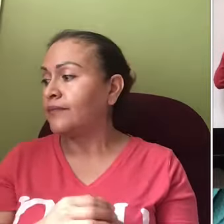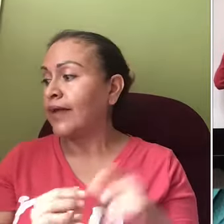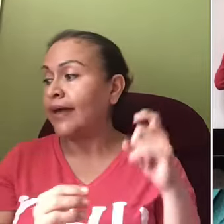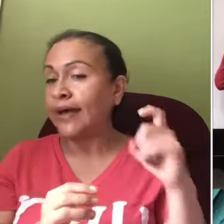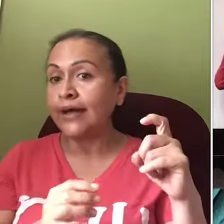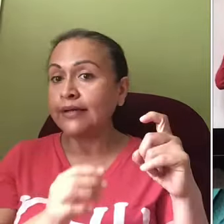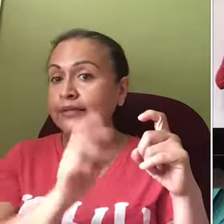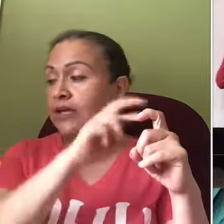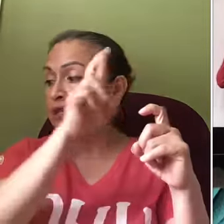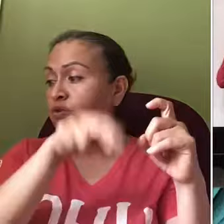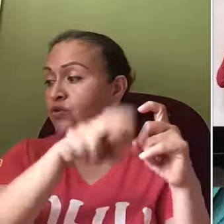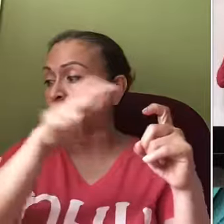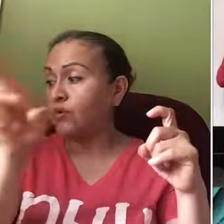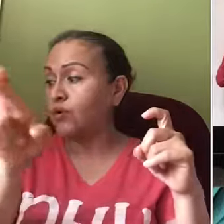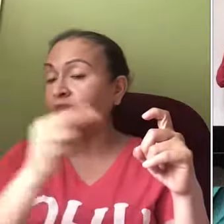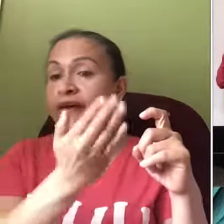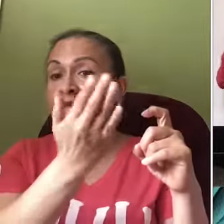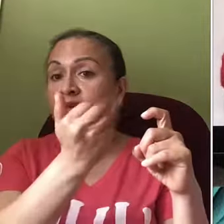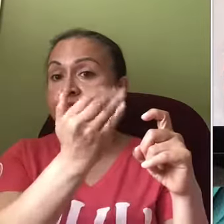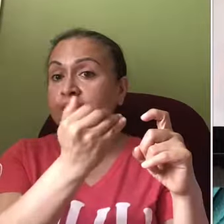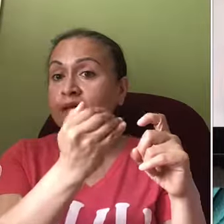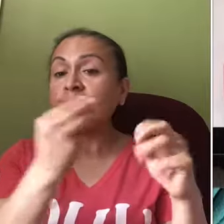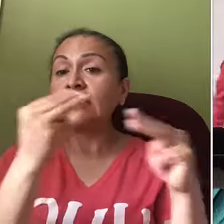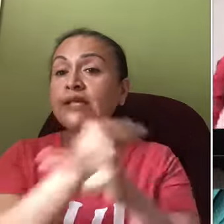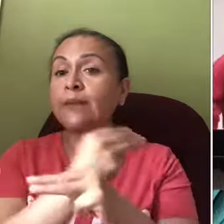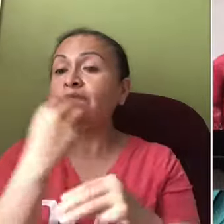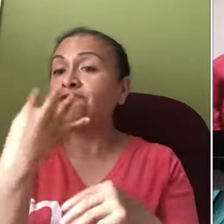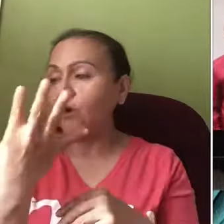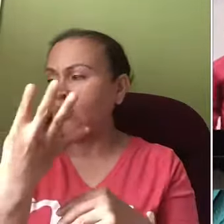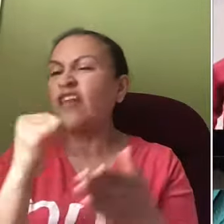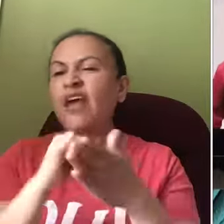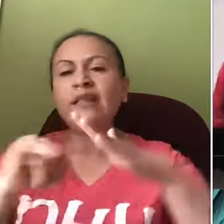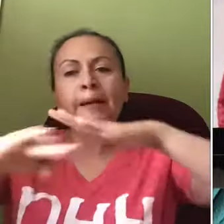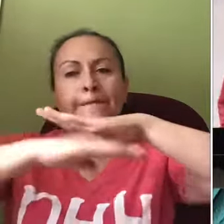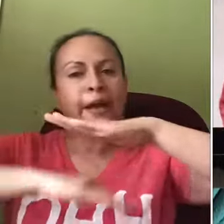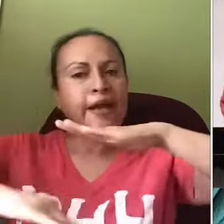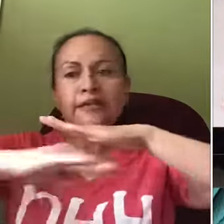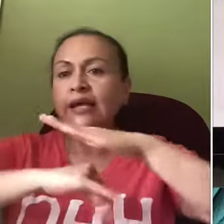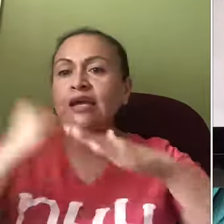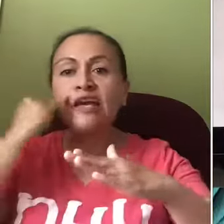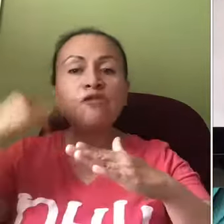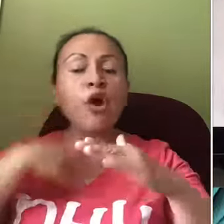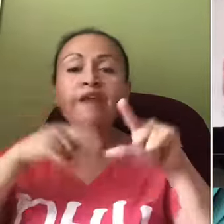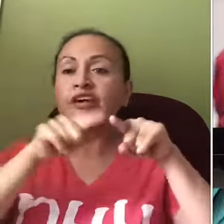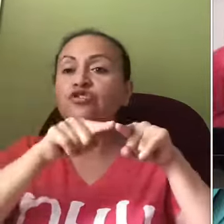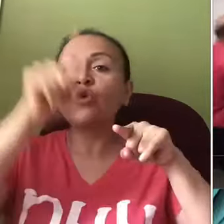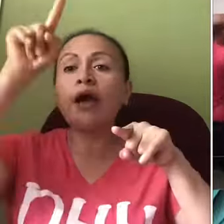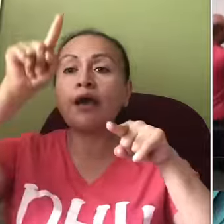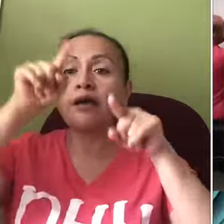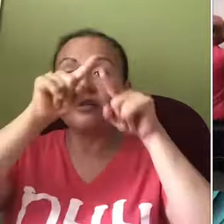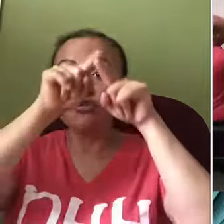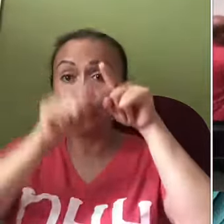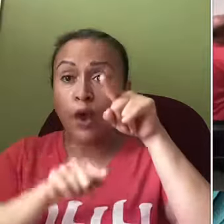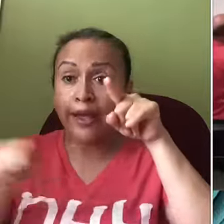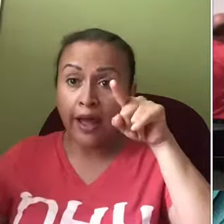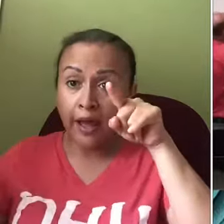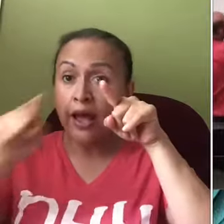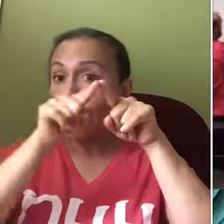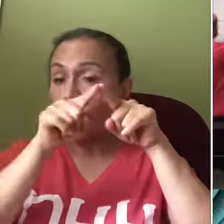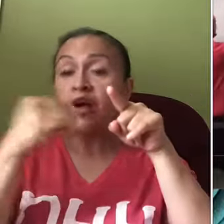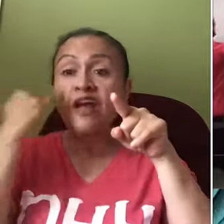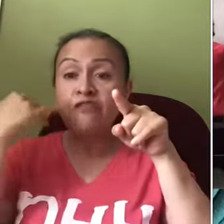times 4. This one's pretty basic to remember. Whenever you have a triangle, this is one thing that we did in our notes. Whenever you have